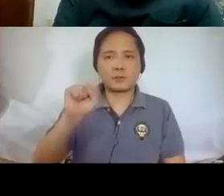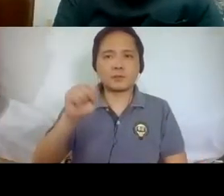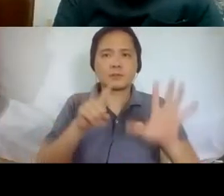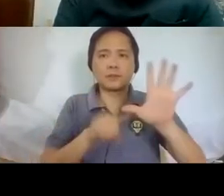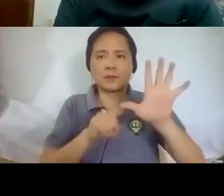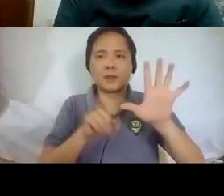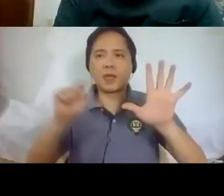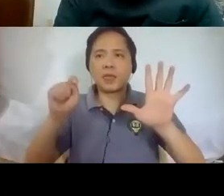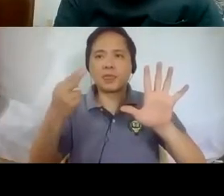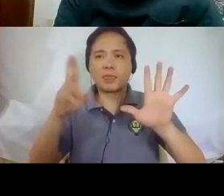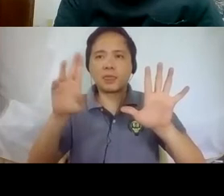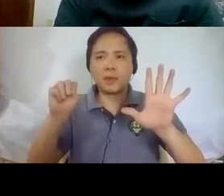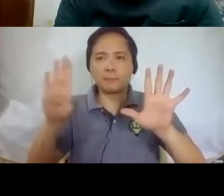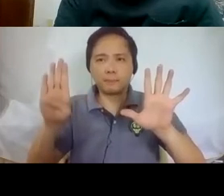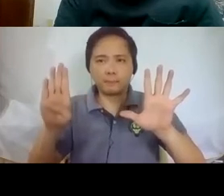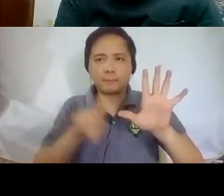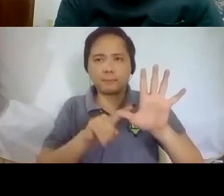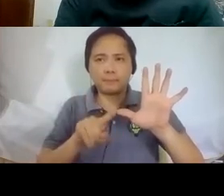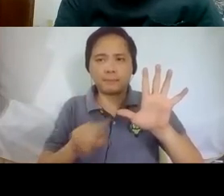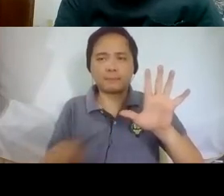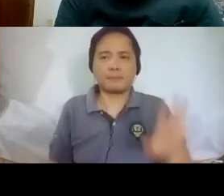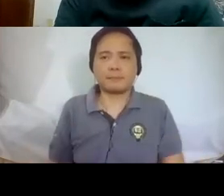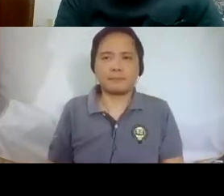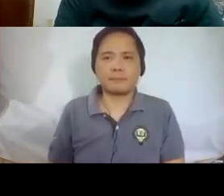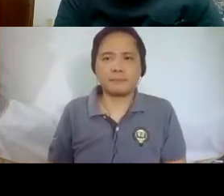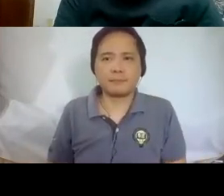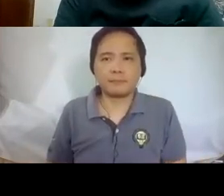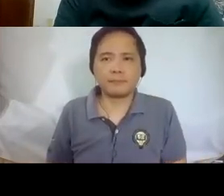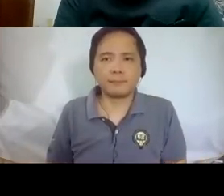see where it says fingers on the left-hand column.